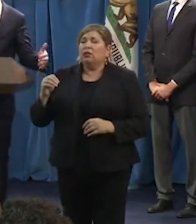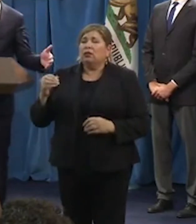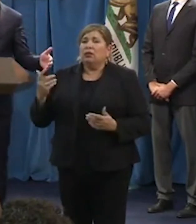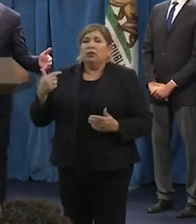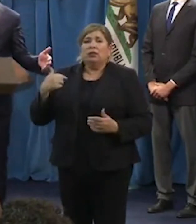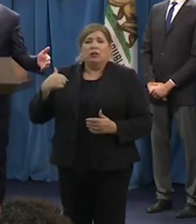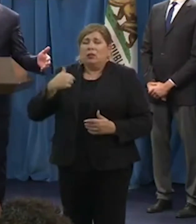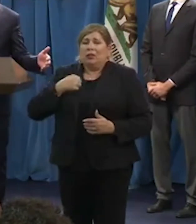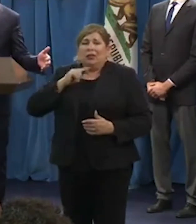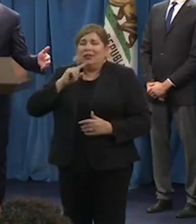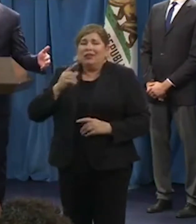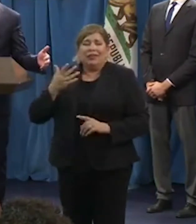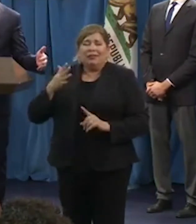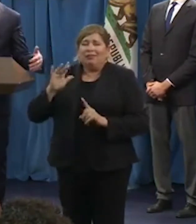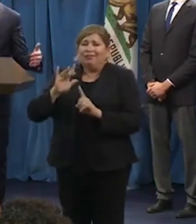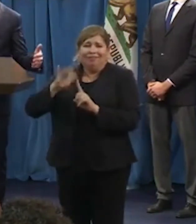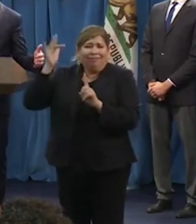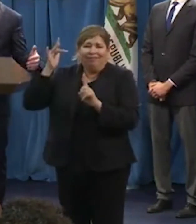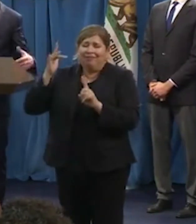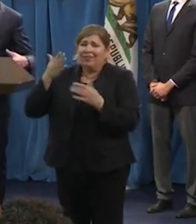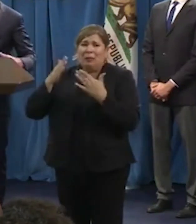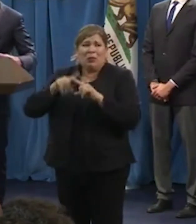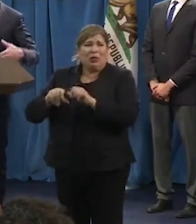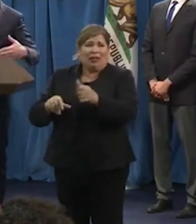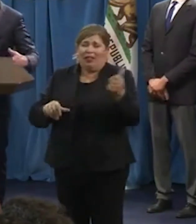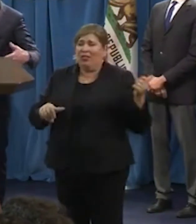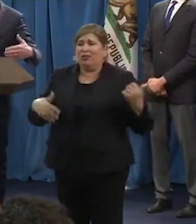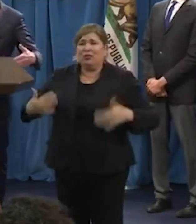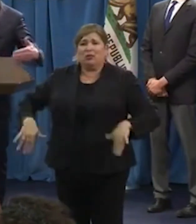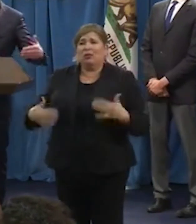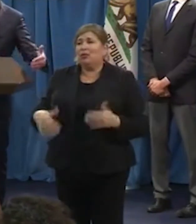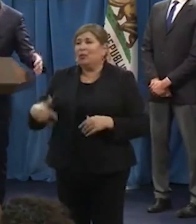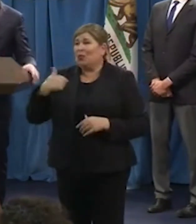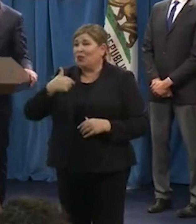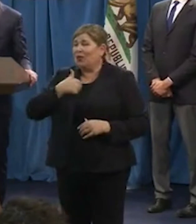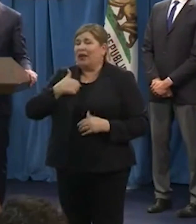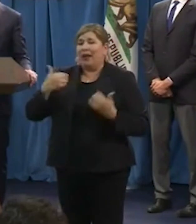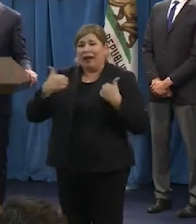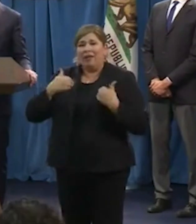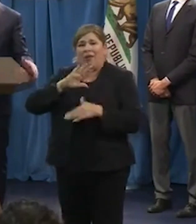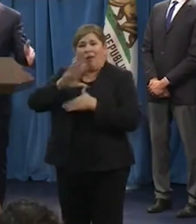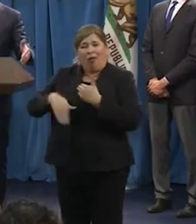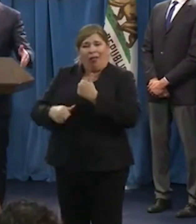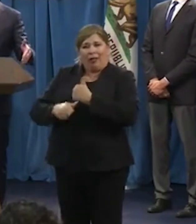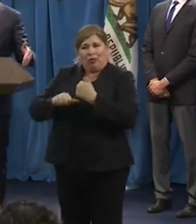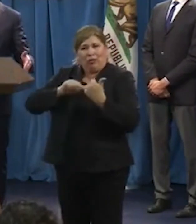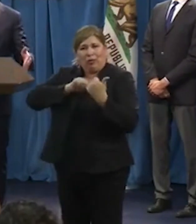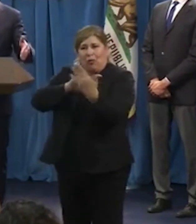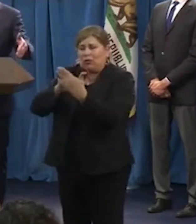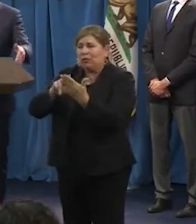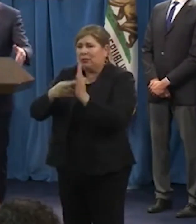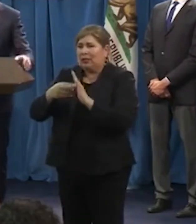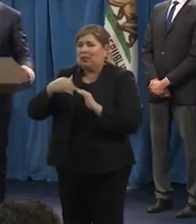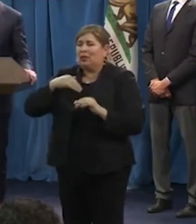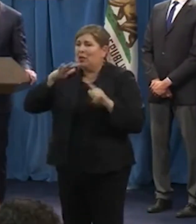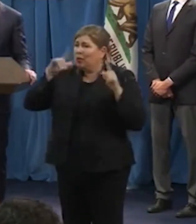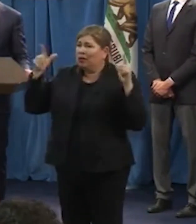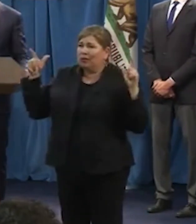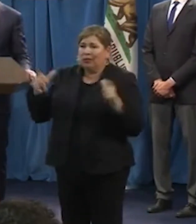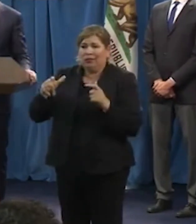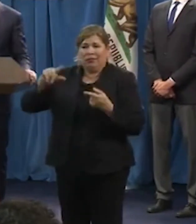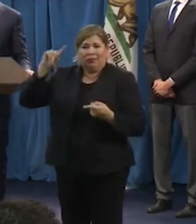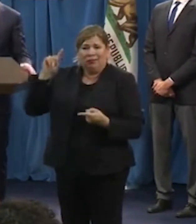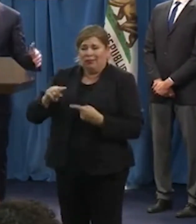We're second to none. And I say that because we have an all-hazards approach to suppression, mitigation,